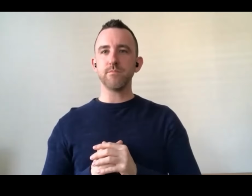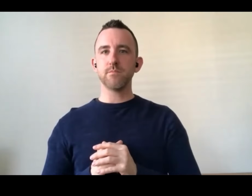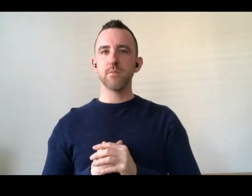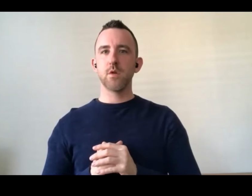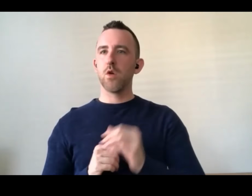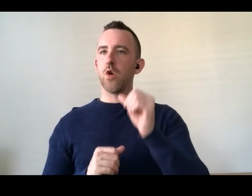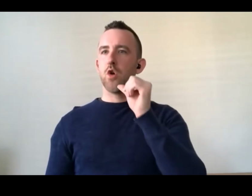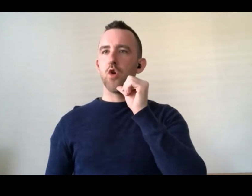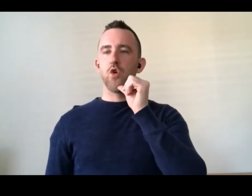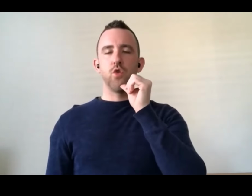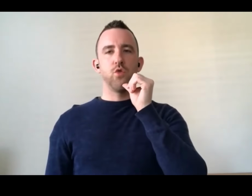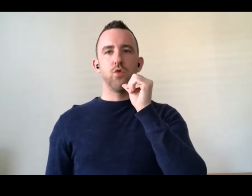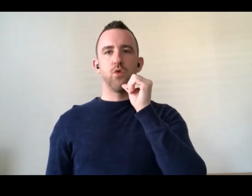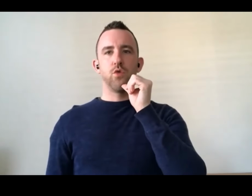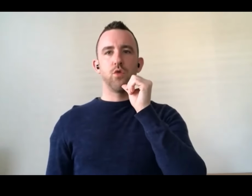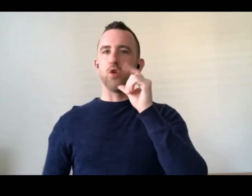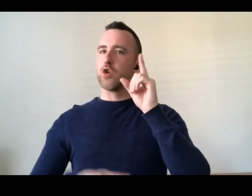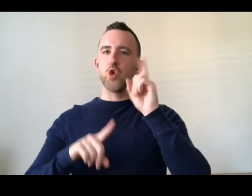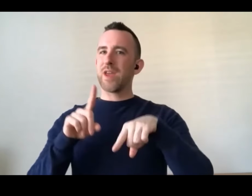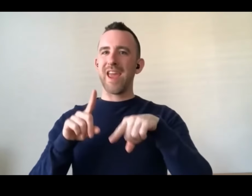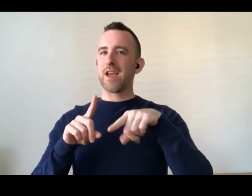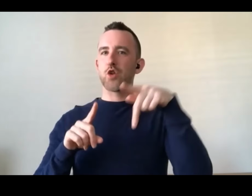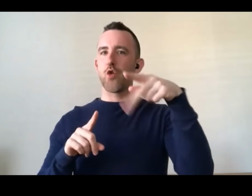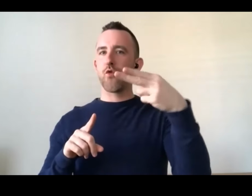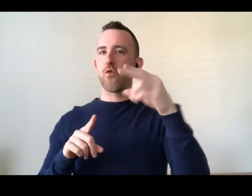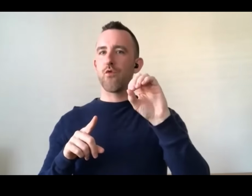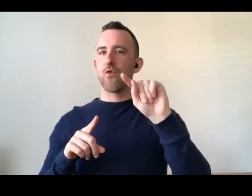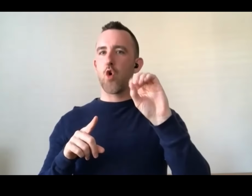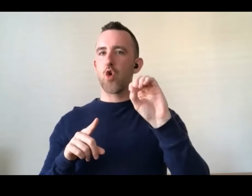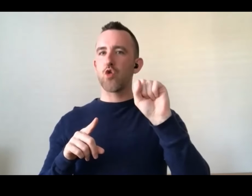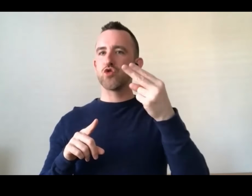don't you can't Photoshop your items. Here's another one.